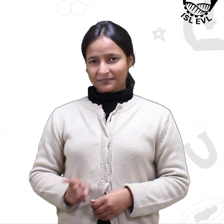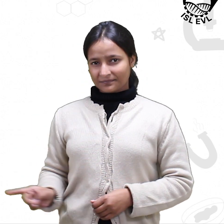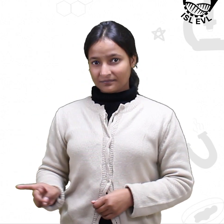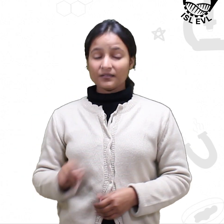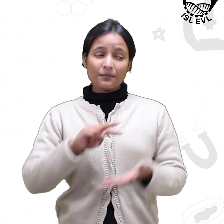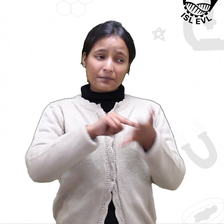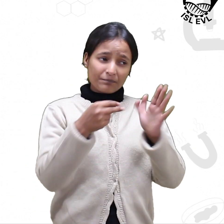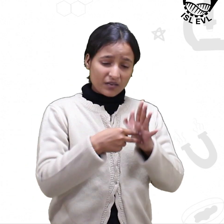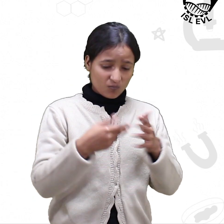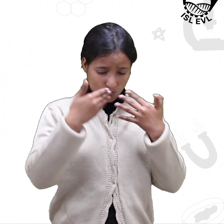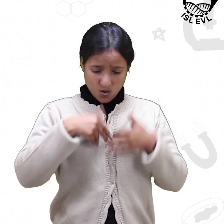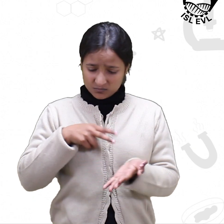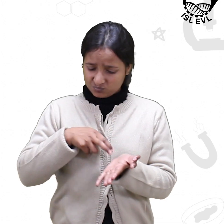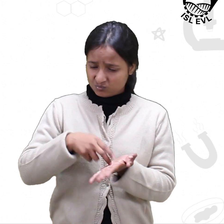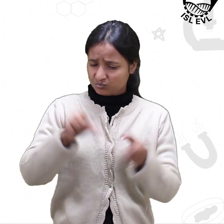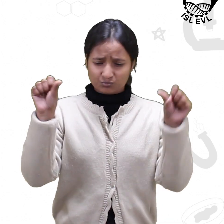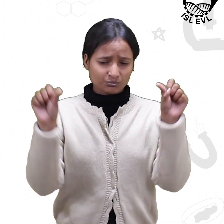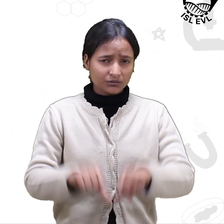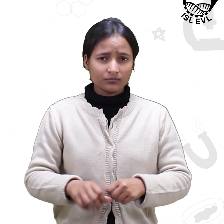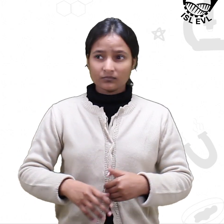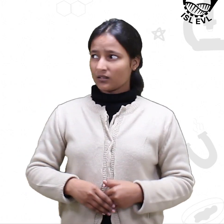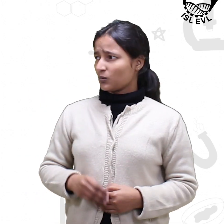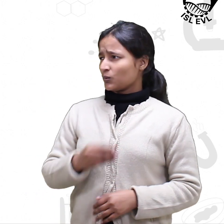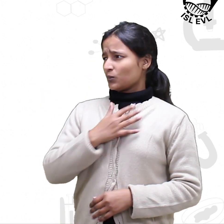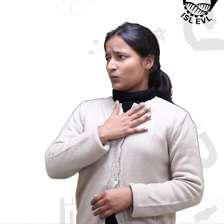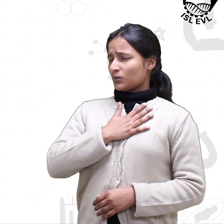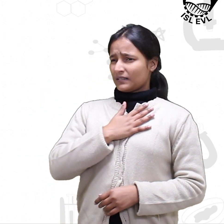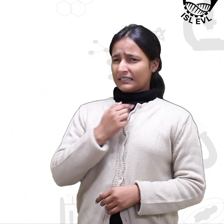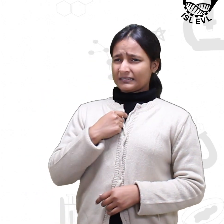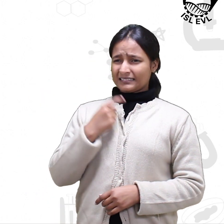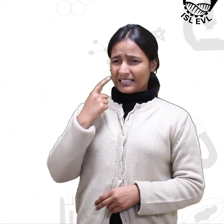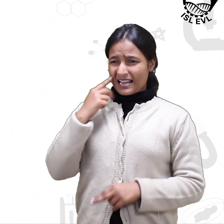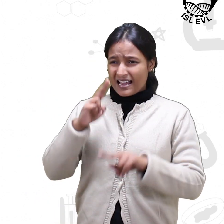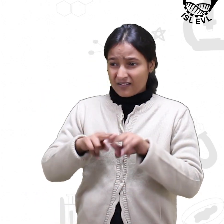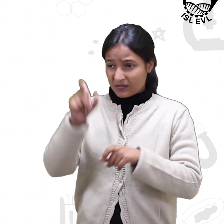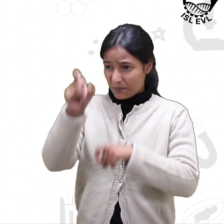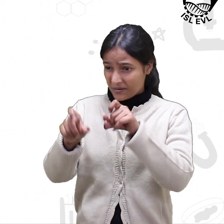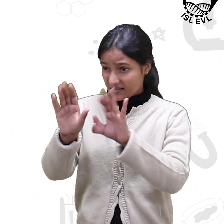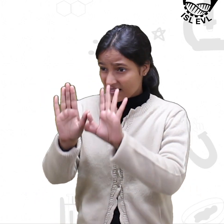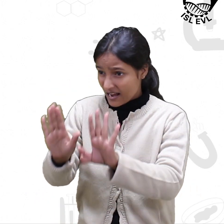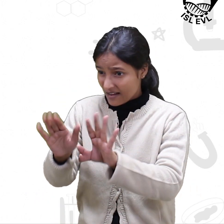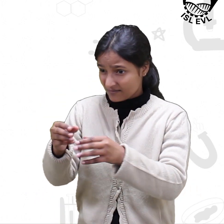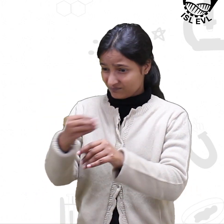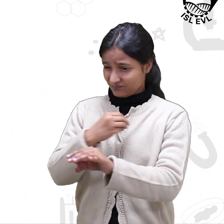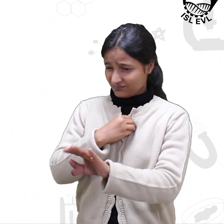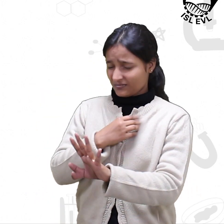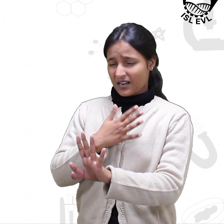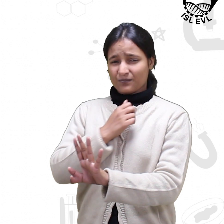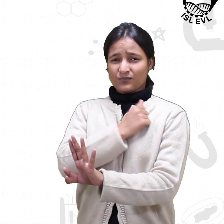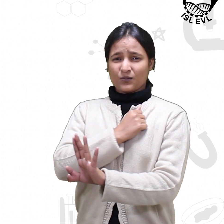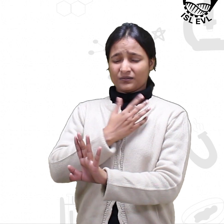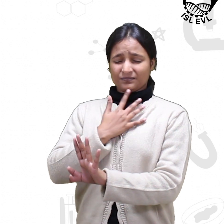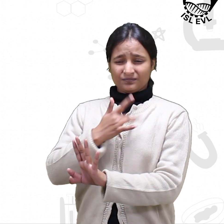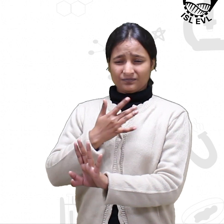anymore. This sounds devastating. I feel sorry for anyone who has to go through this. Definitely, it